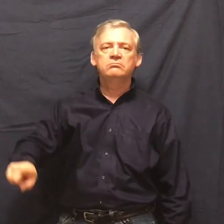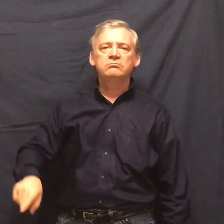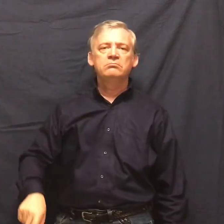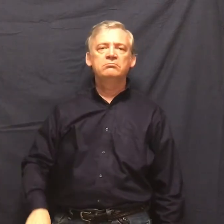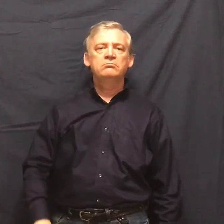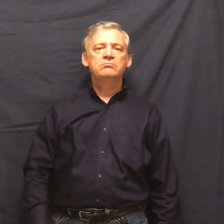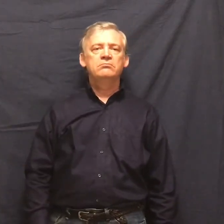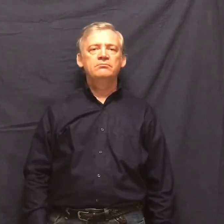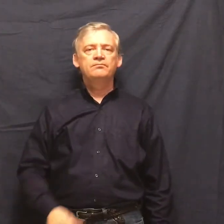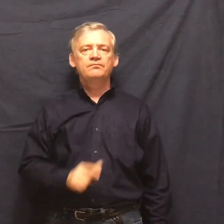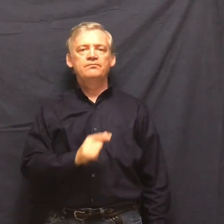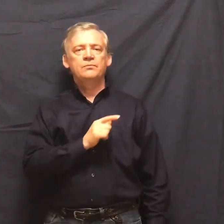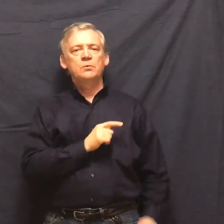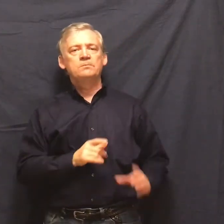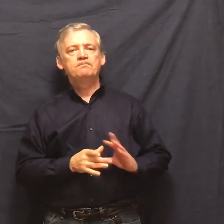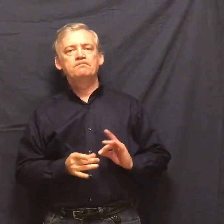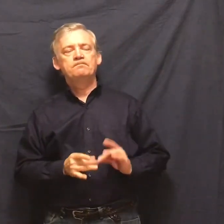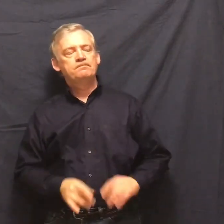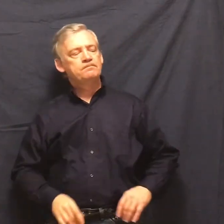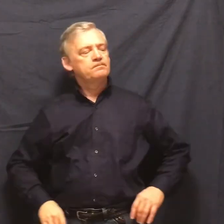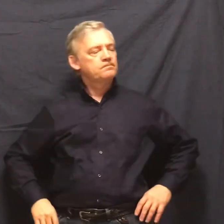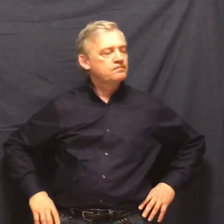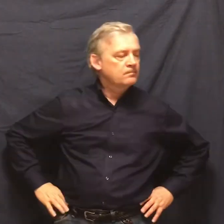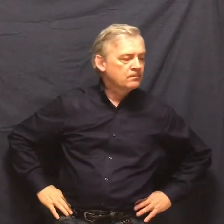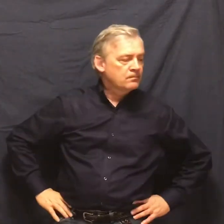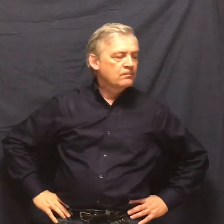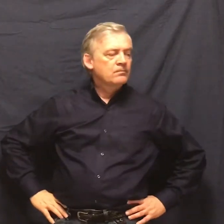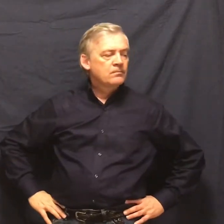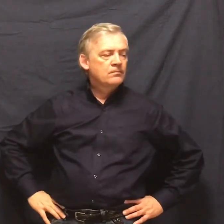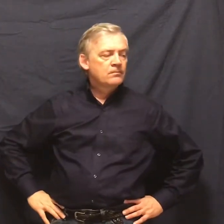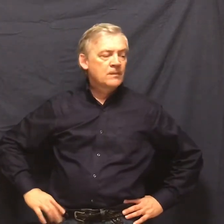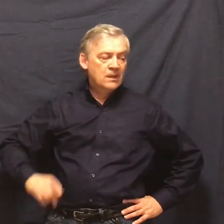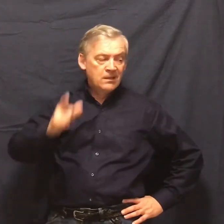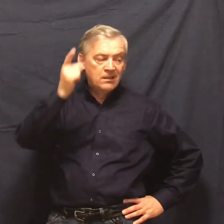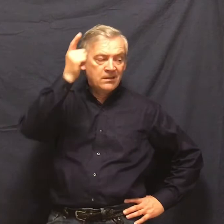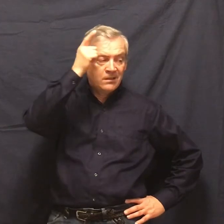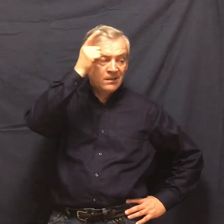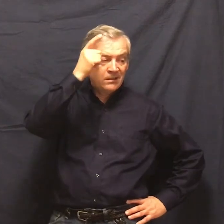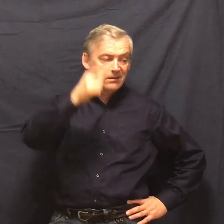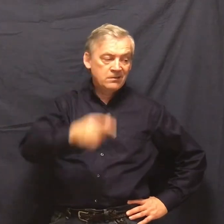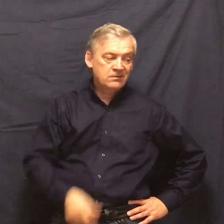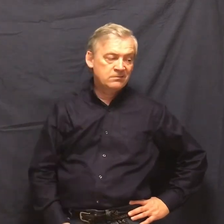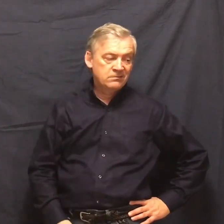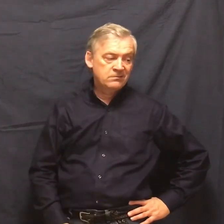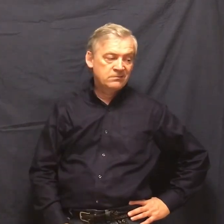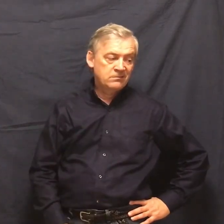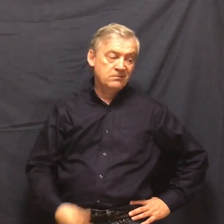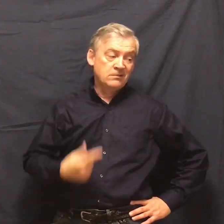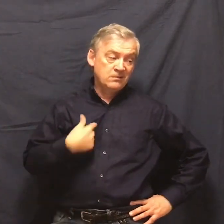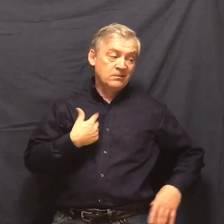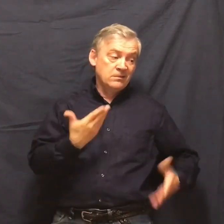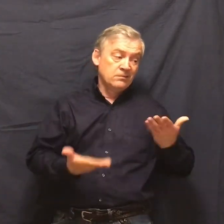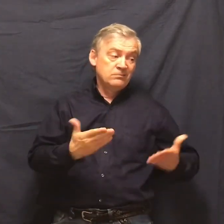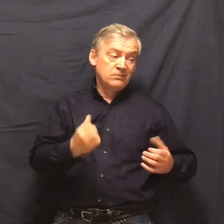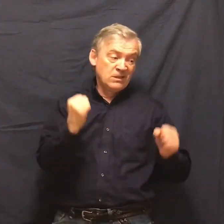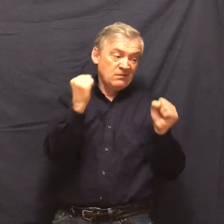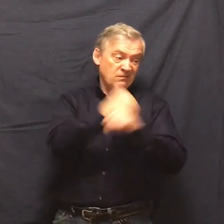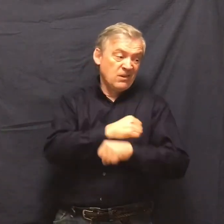George said, "You know, Lenny, I'm scared I'm going to tangle with that jerk myself. I hate his